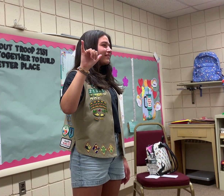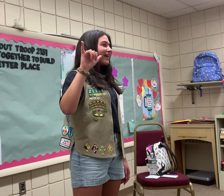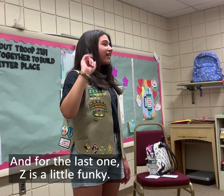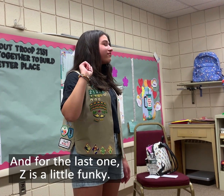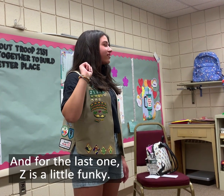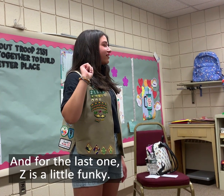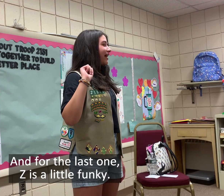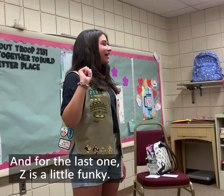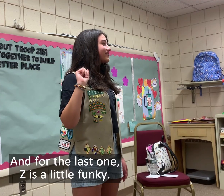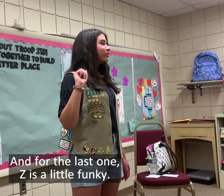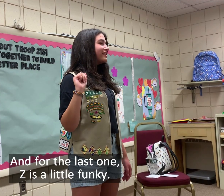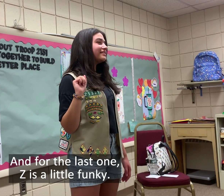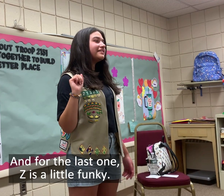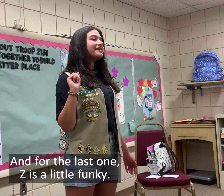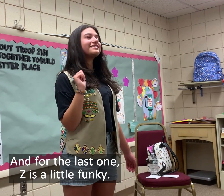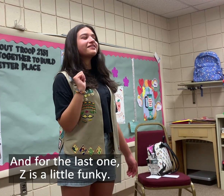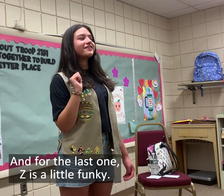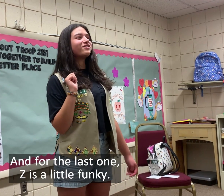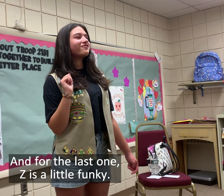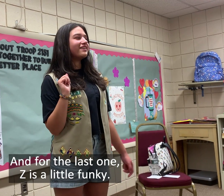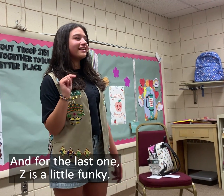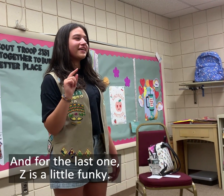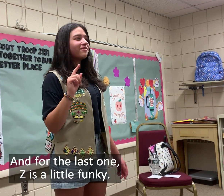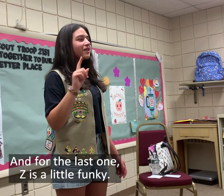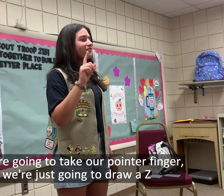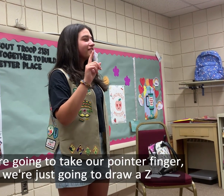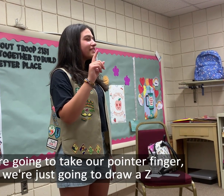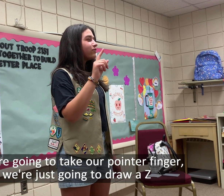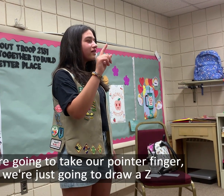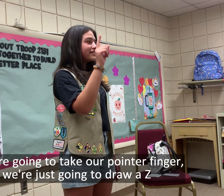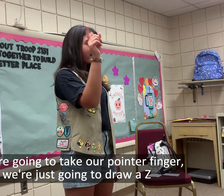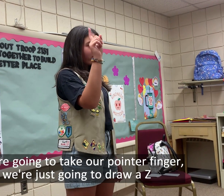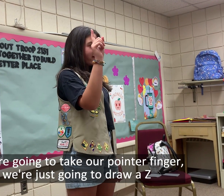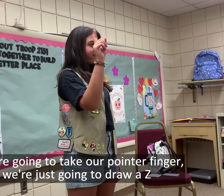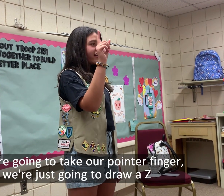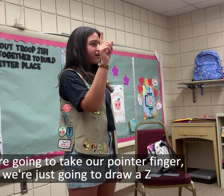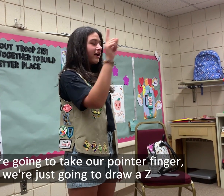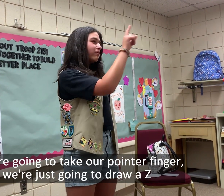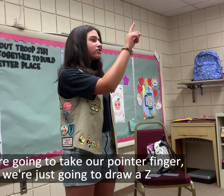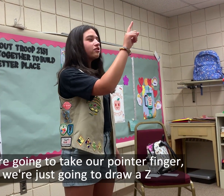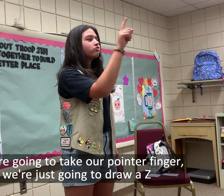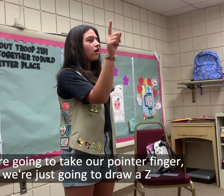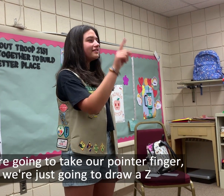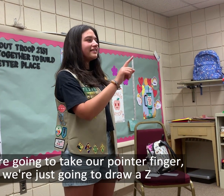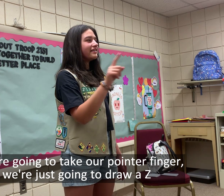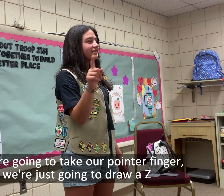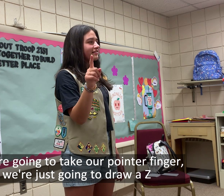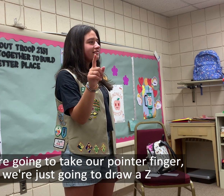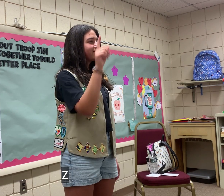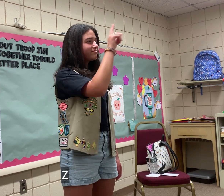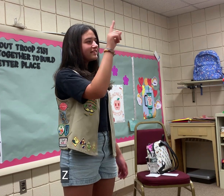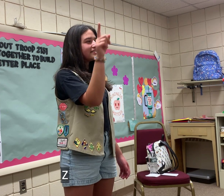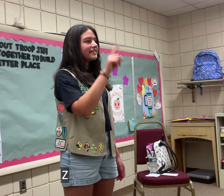And then for the last one, Z is a little funky. For Z, we're gonna take our pointer finger and we're just gonna draw a Z. Z.